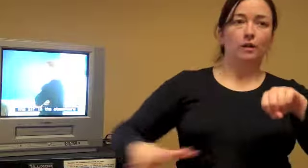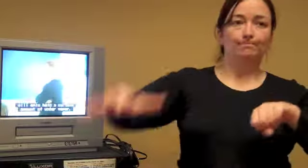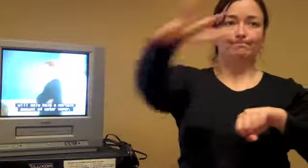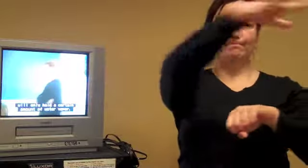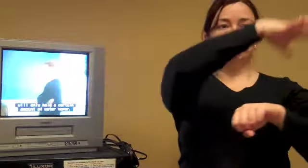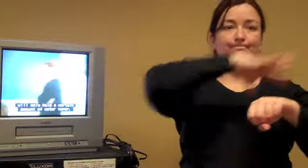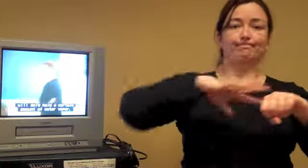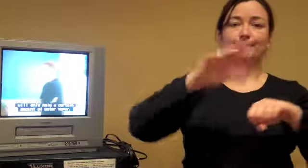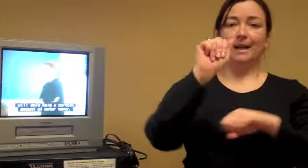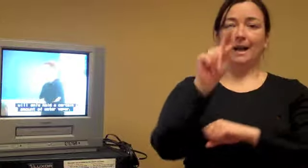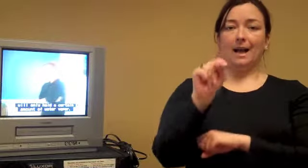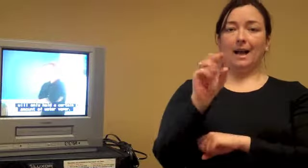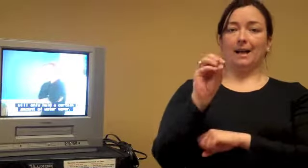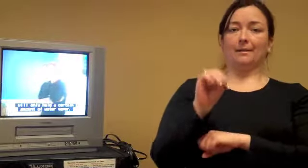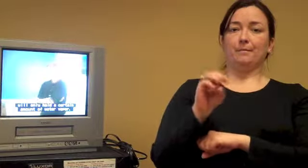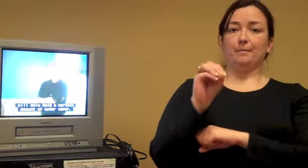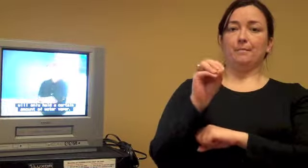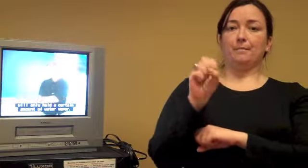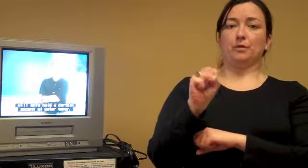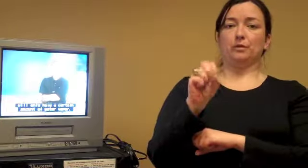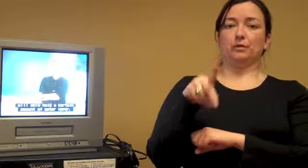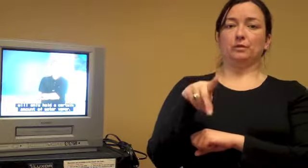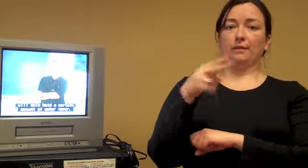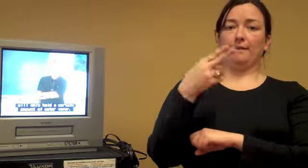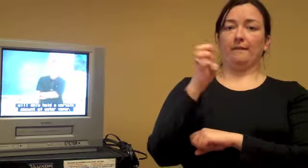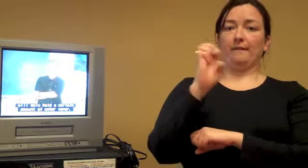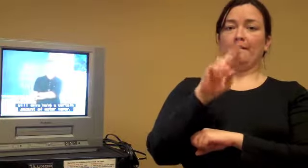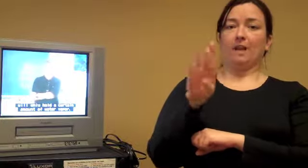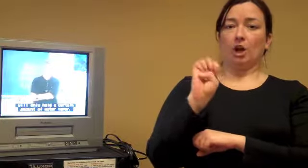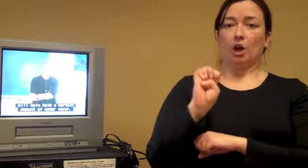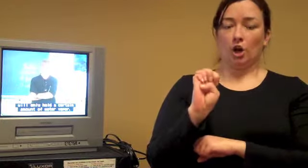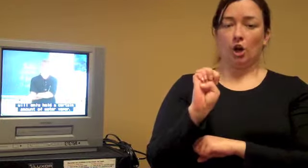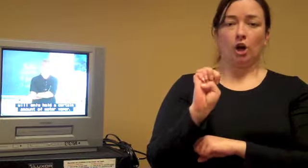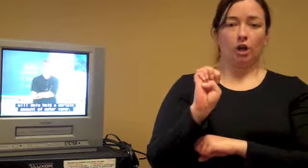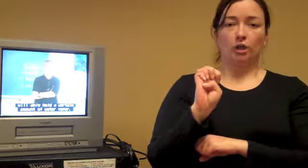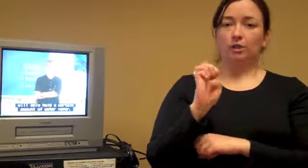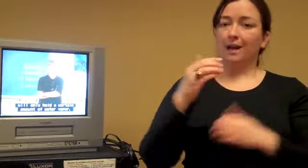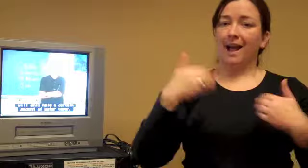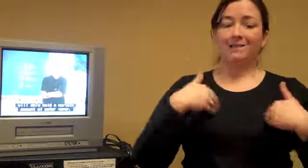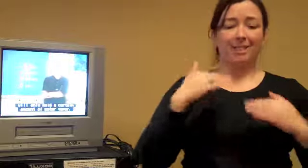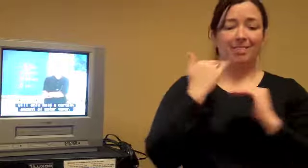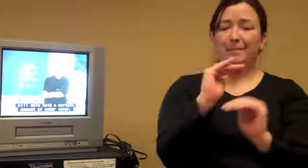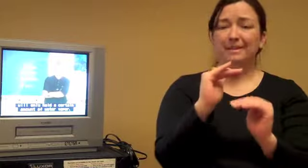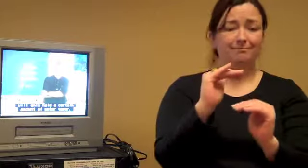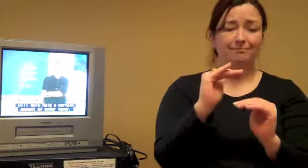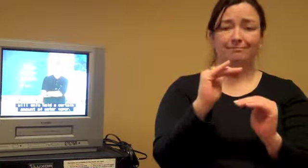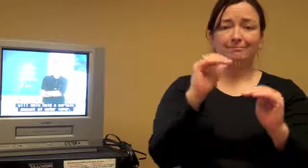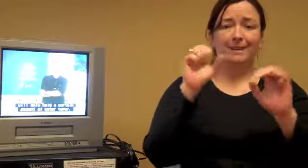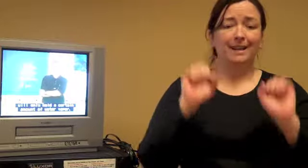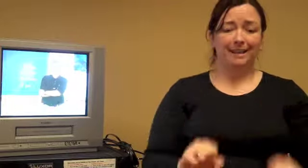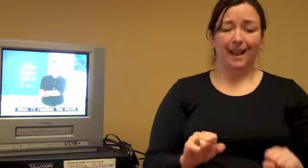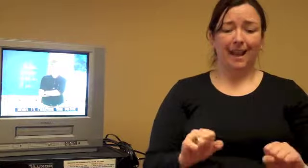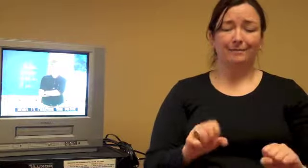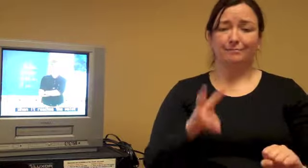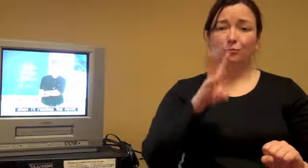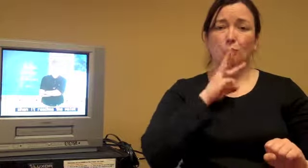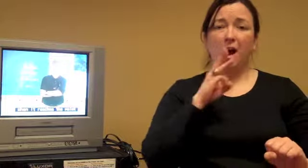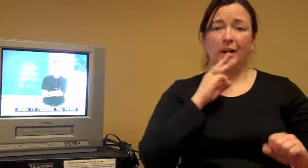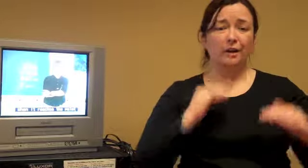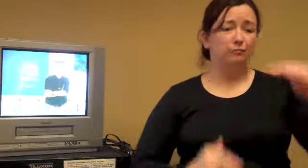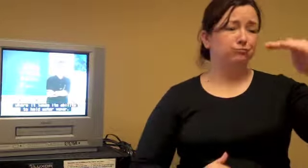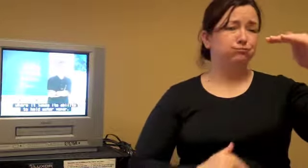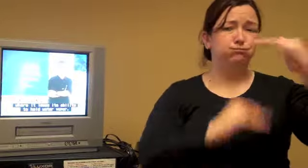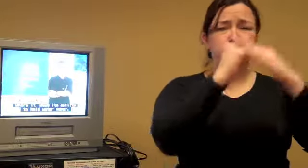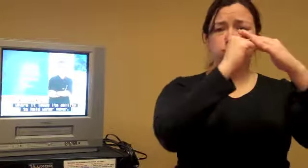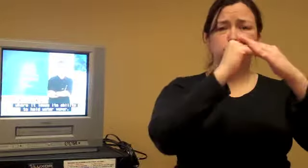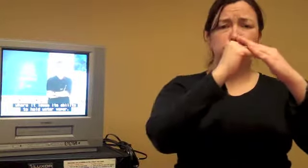atmosphere will only hold a certain amount of water vapor. When it reaches the